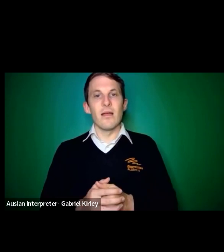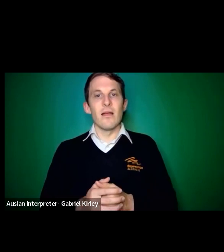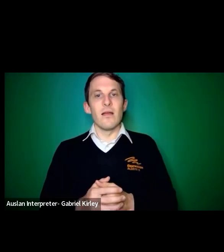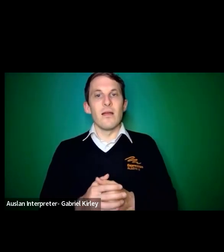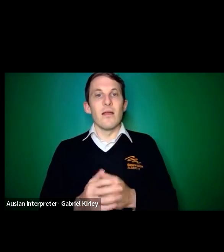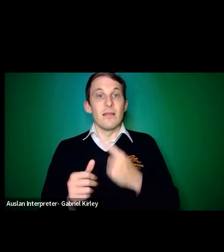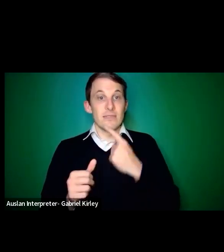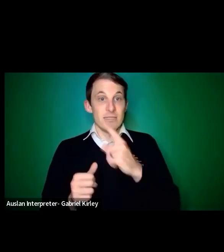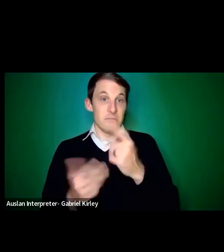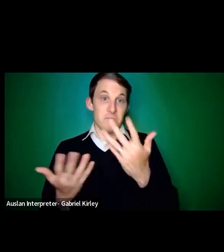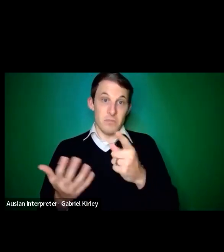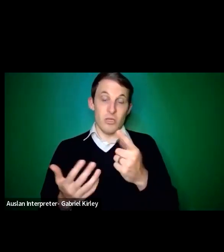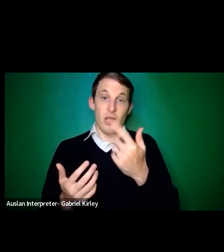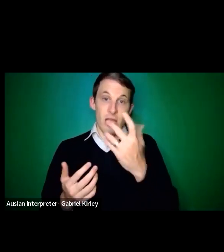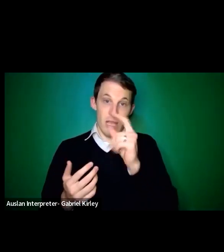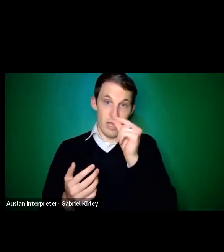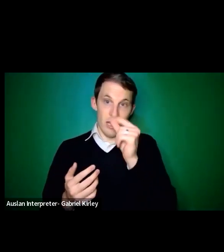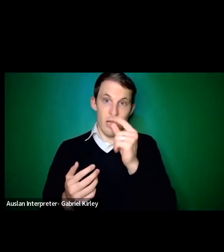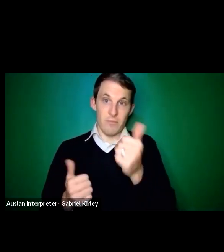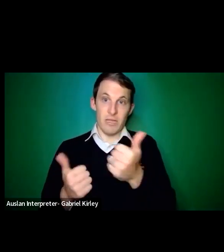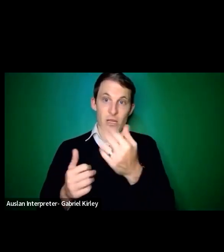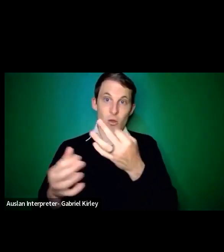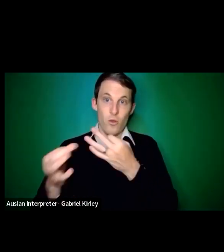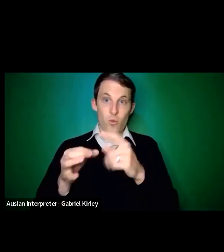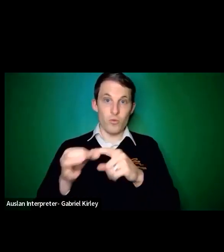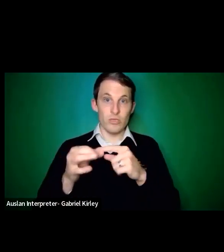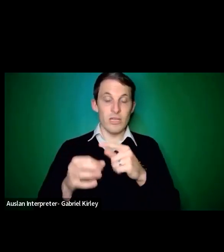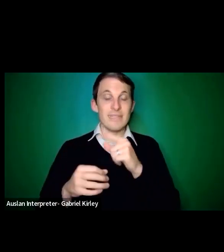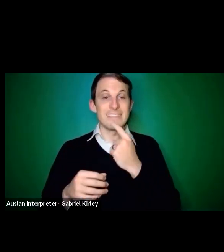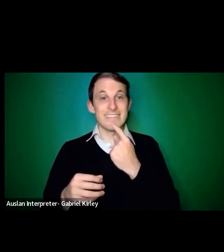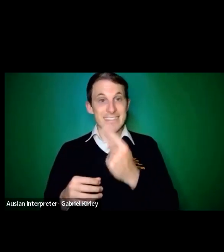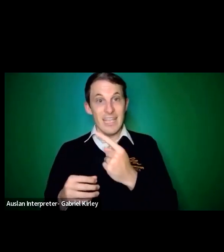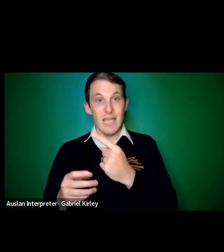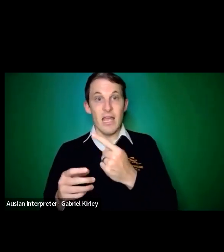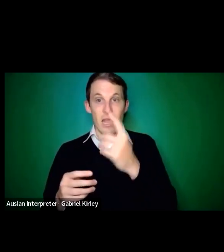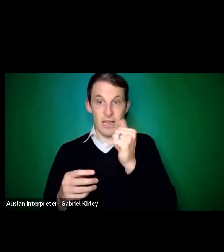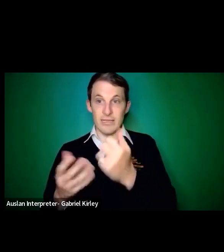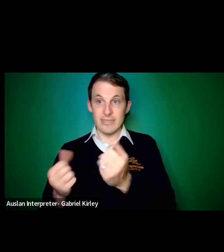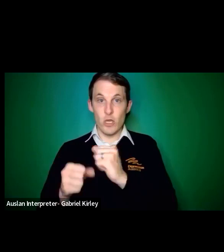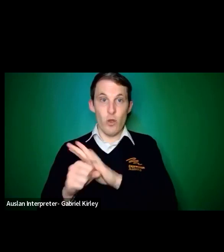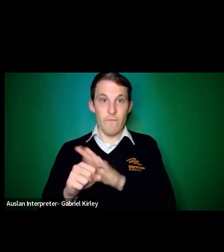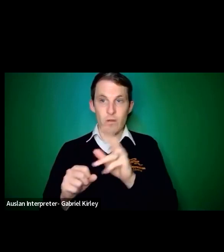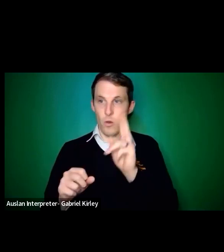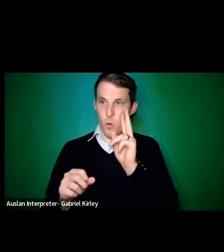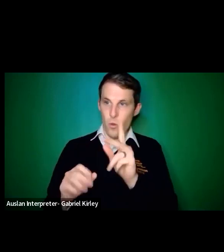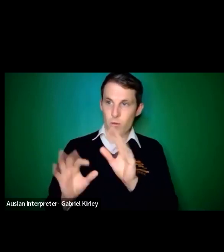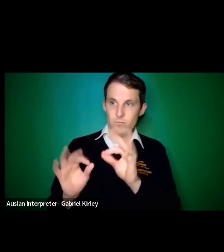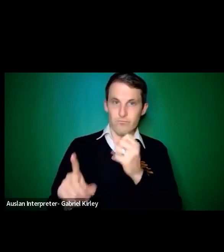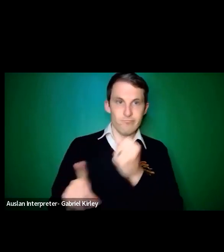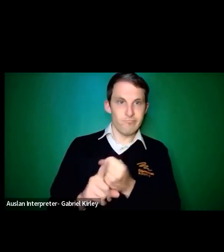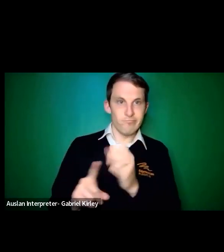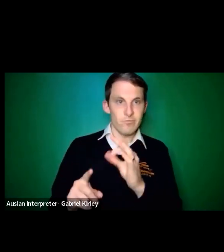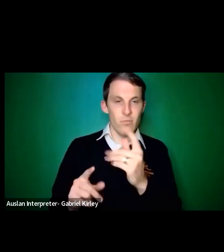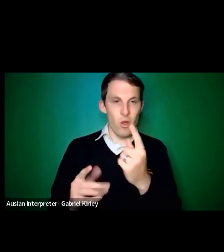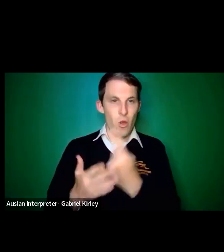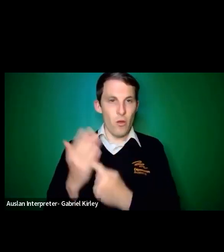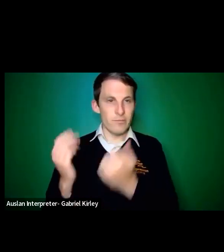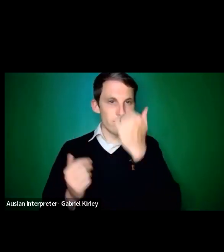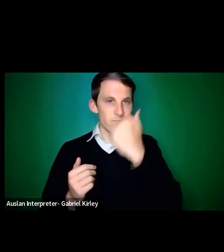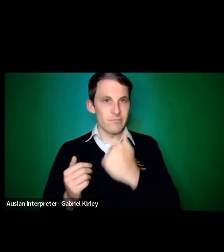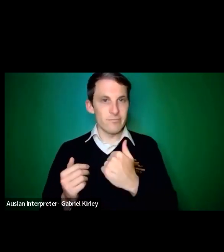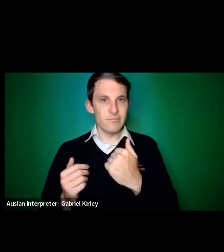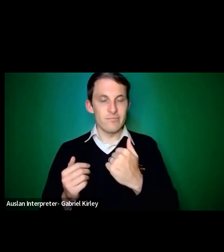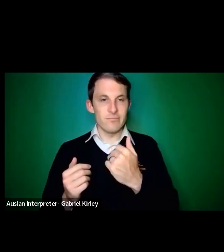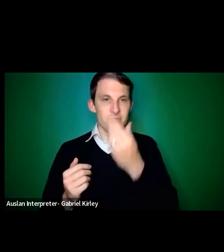have asymptomatic infection in children. And we know that overall in children, it does tend to be a milder